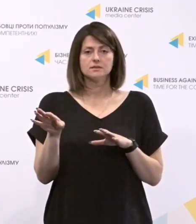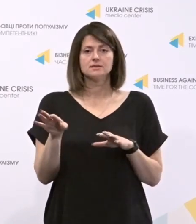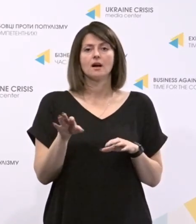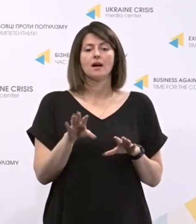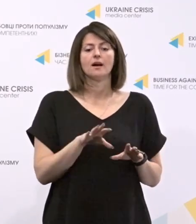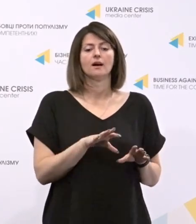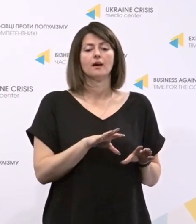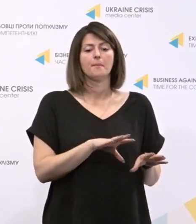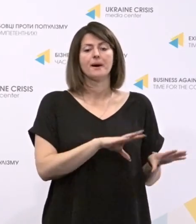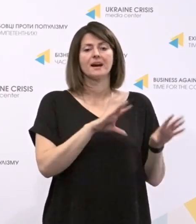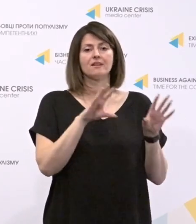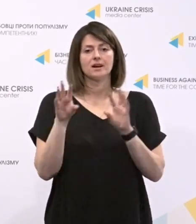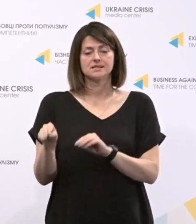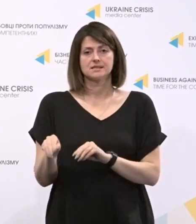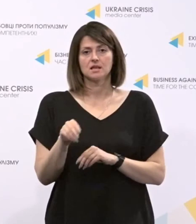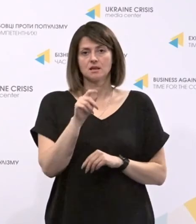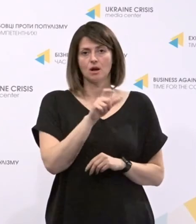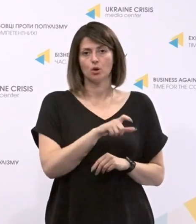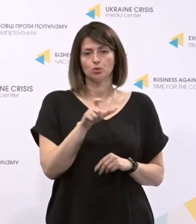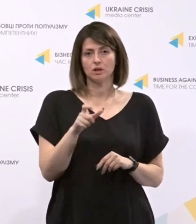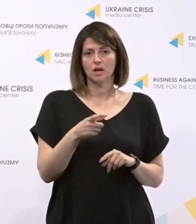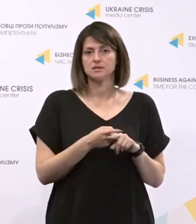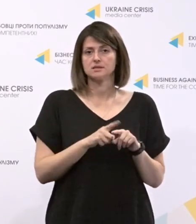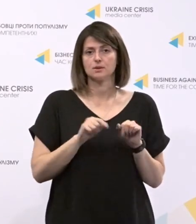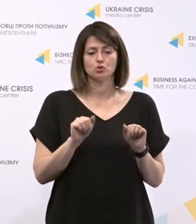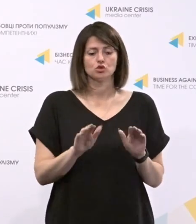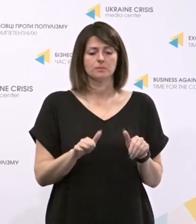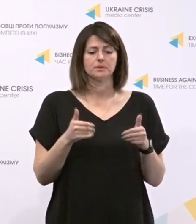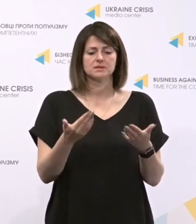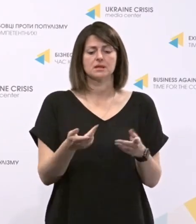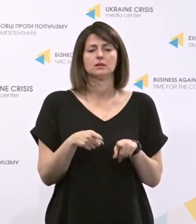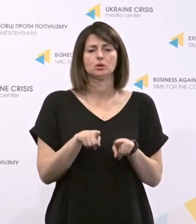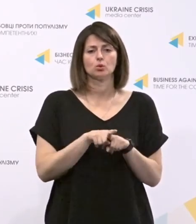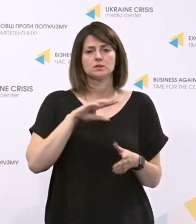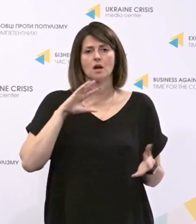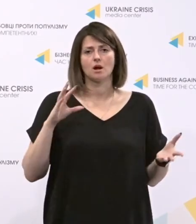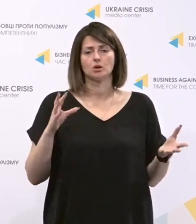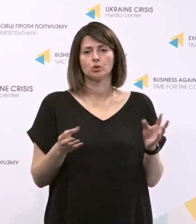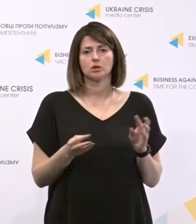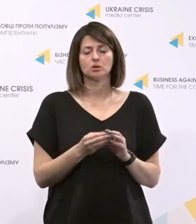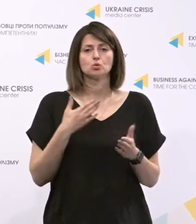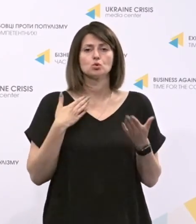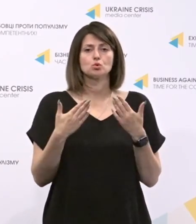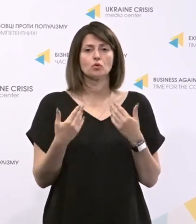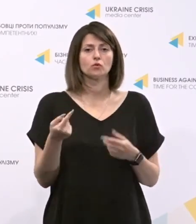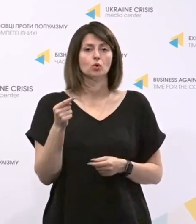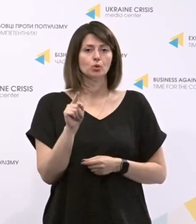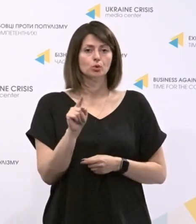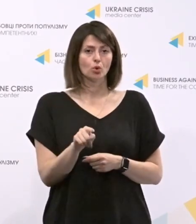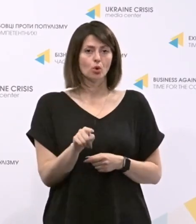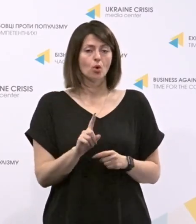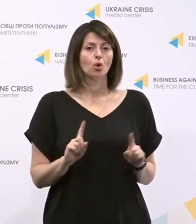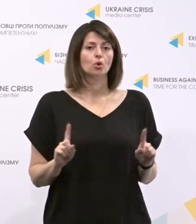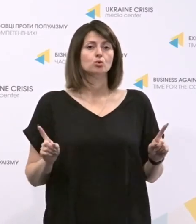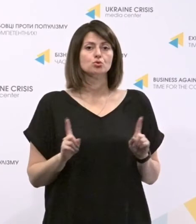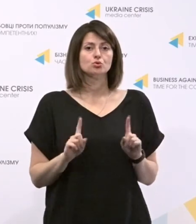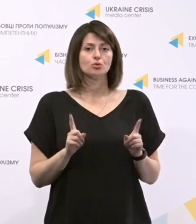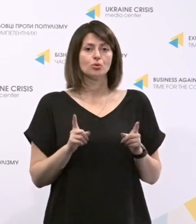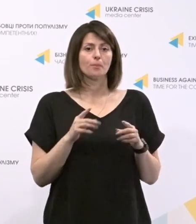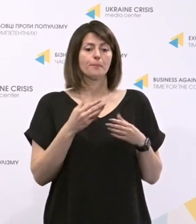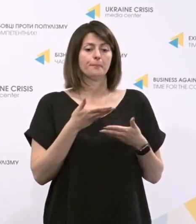So that gives you a framework of where we particularly over this reporting period